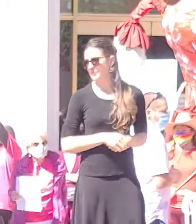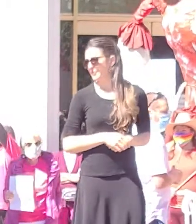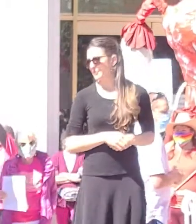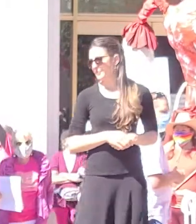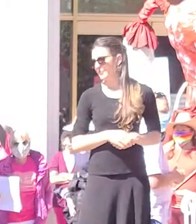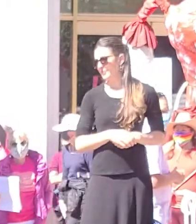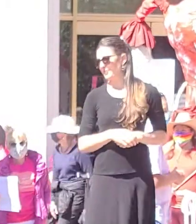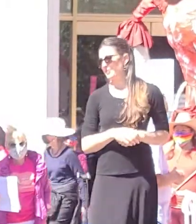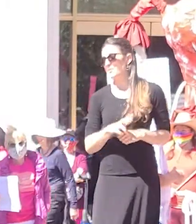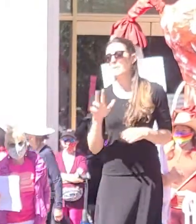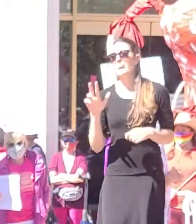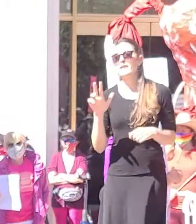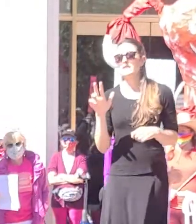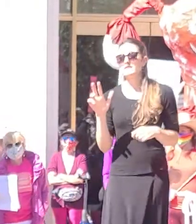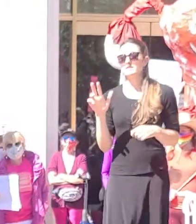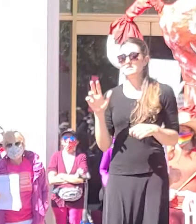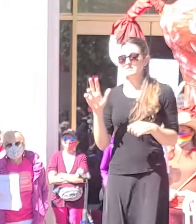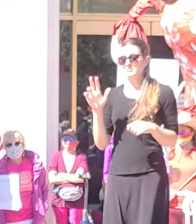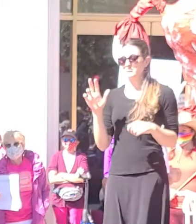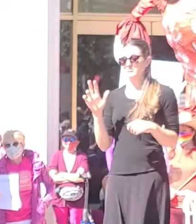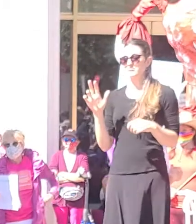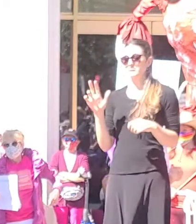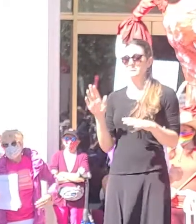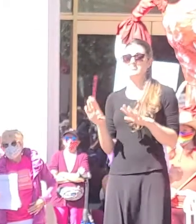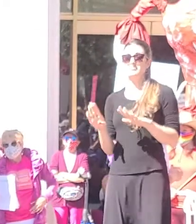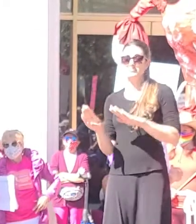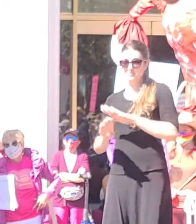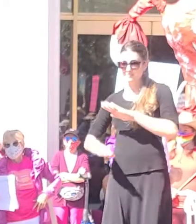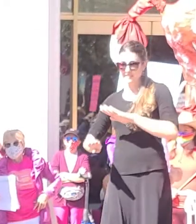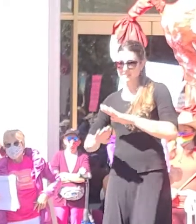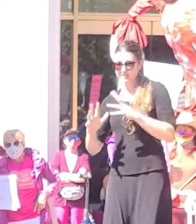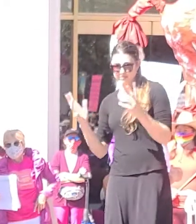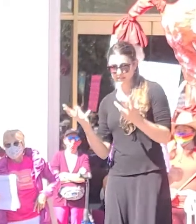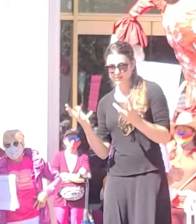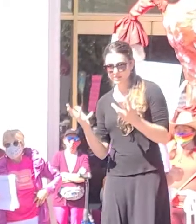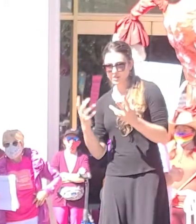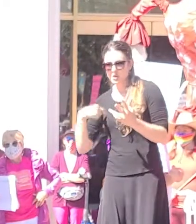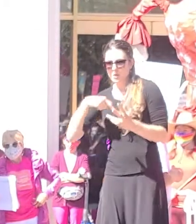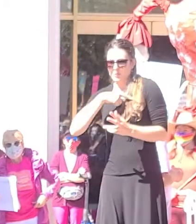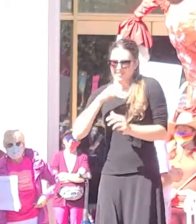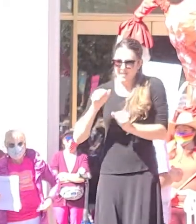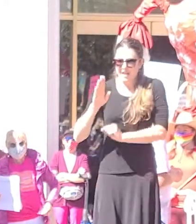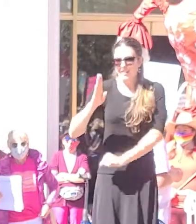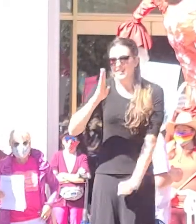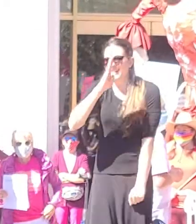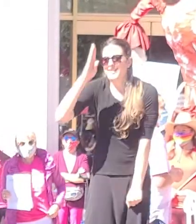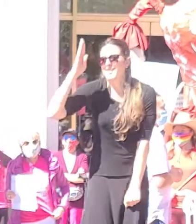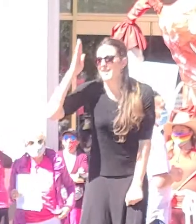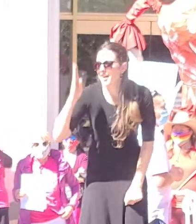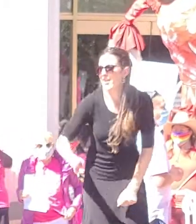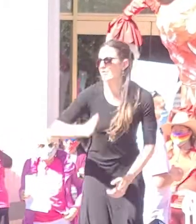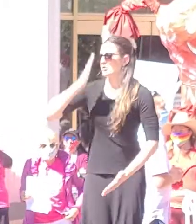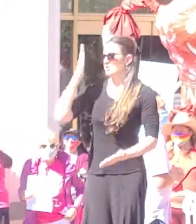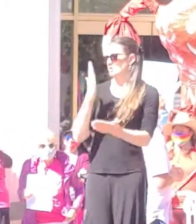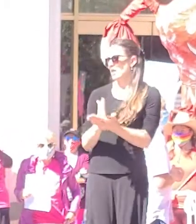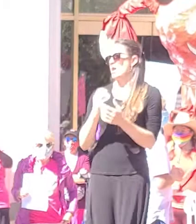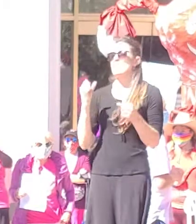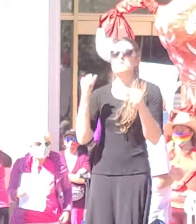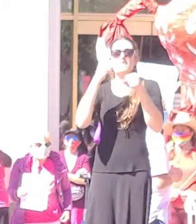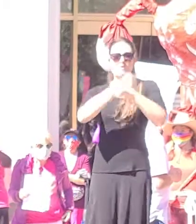And the simple fact is, we can never stop fighting for